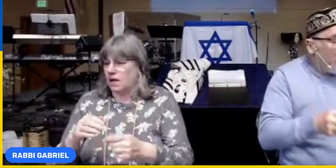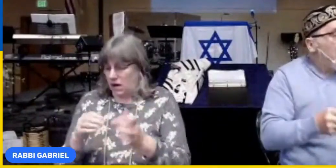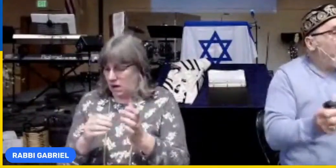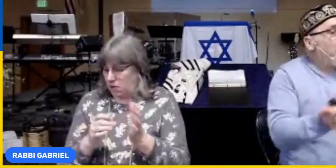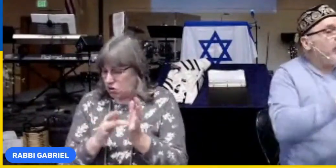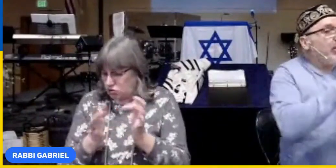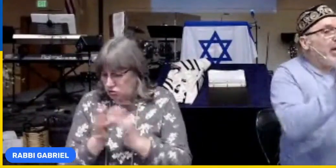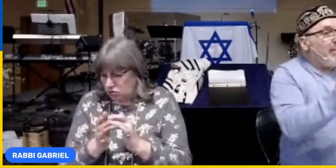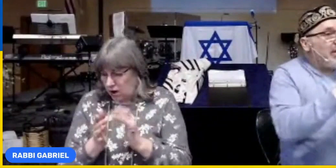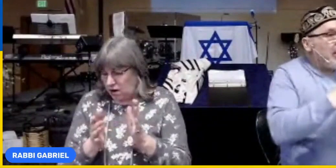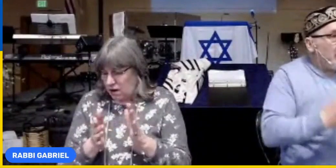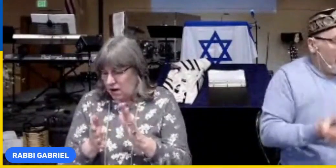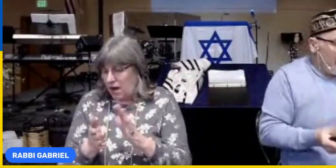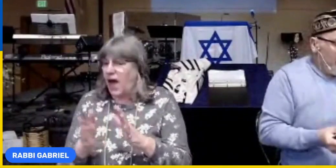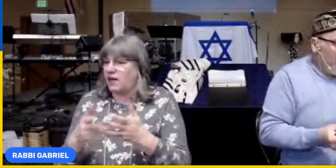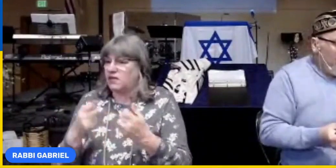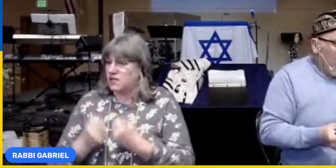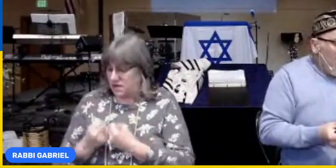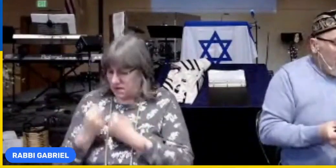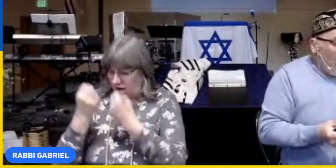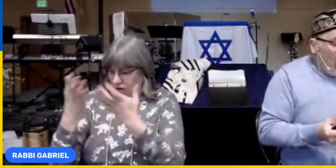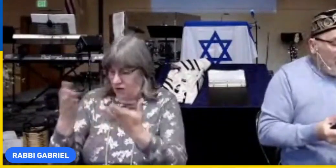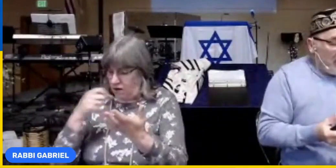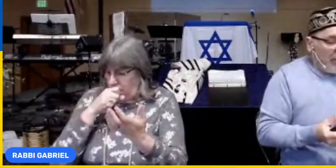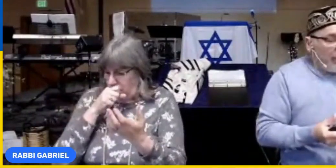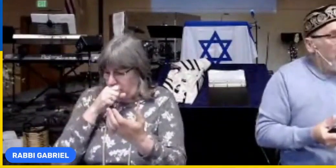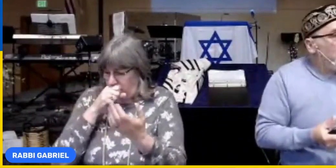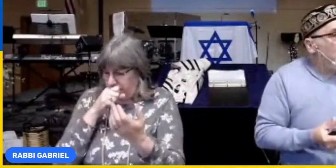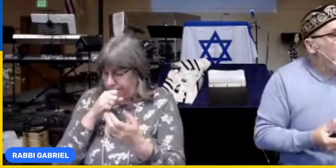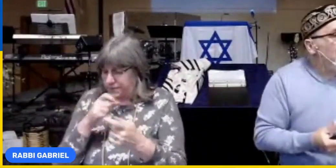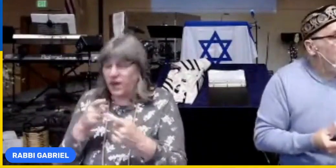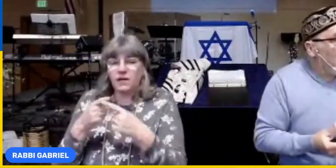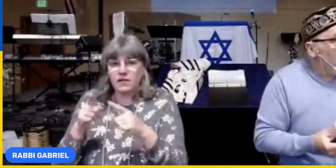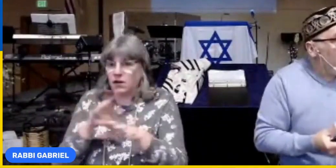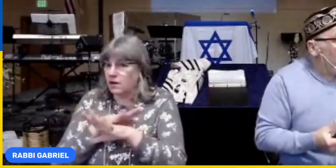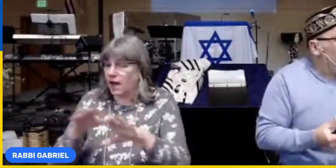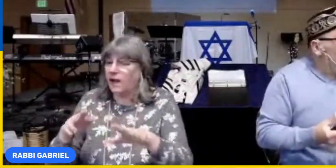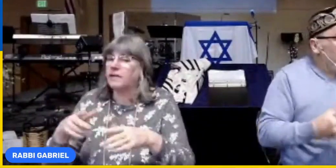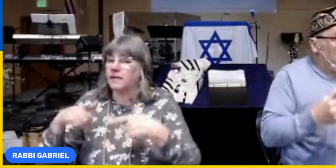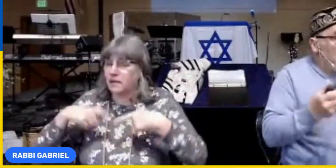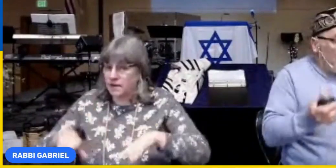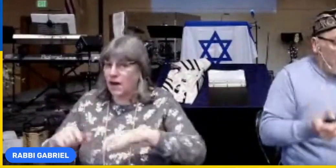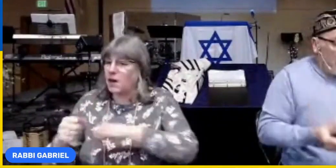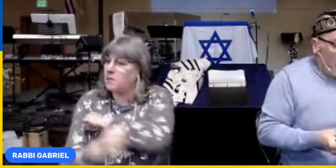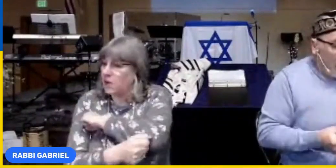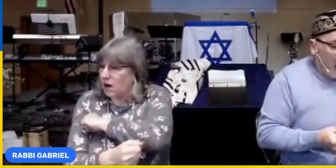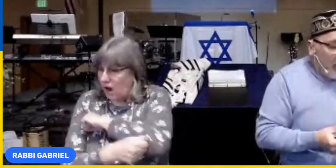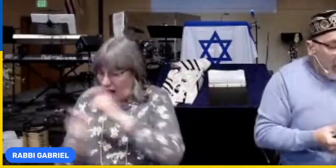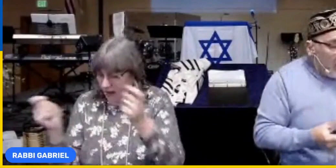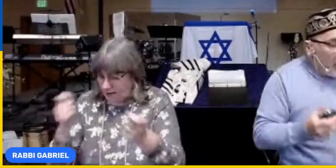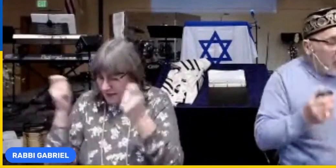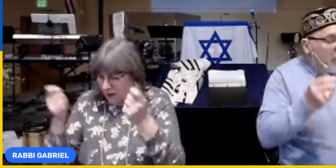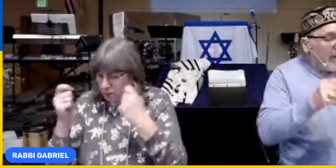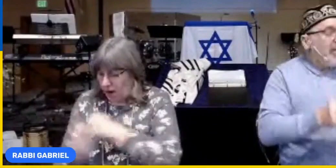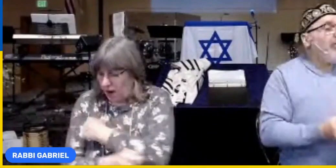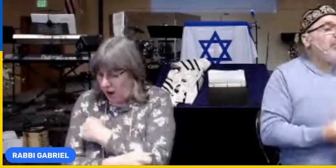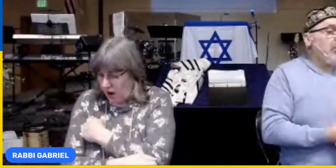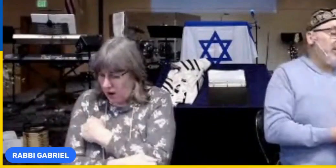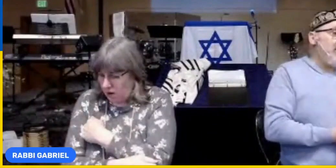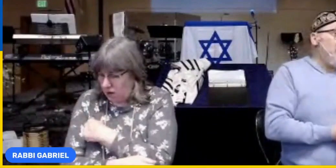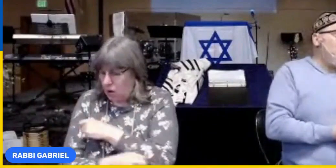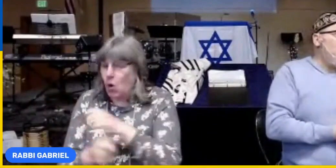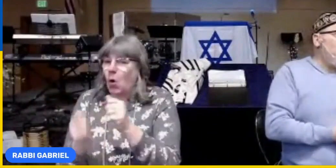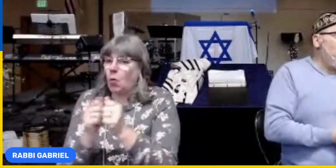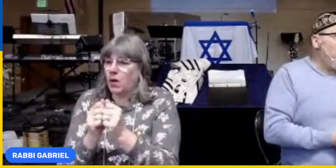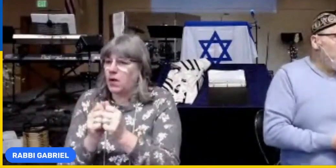Seder not with leftover chametz, the chametz of wickedness and evil, disobedience to Torah, but with the matzah